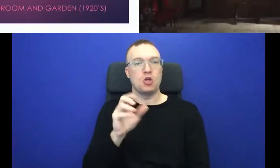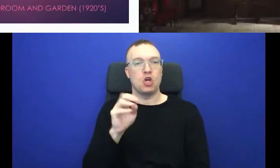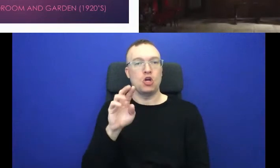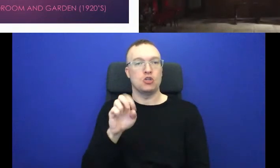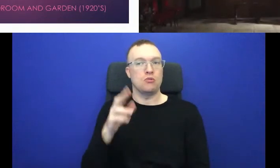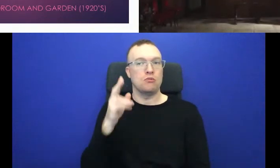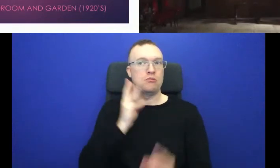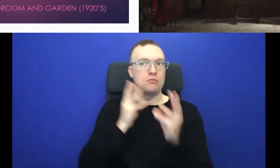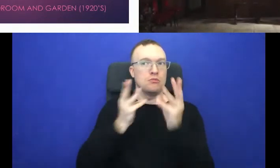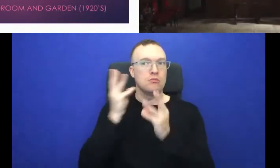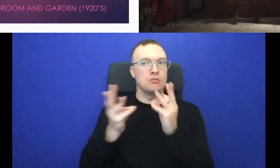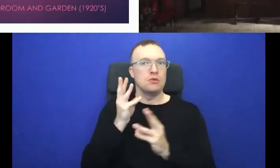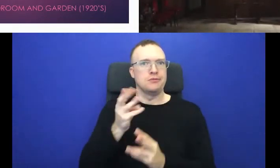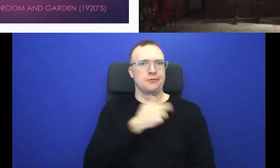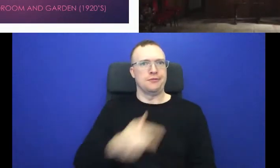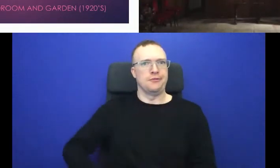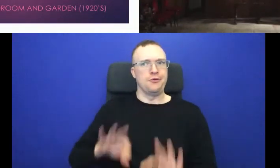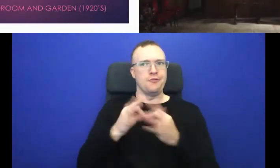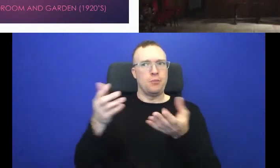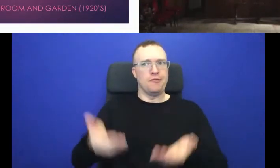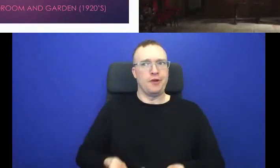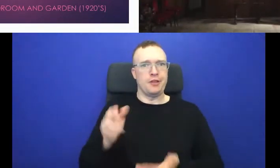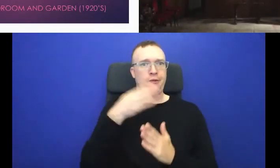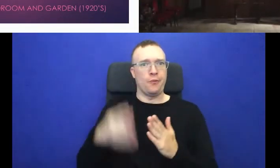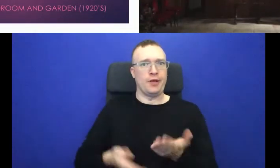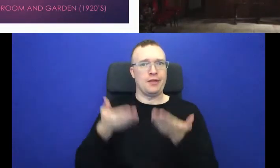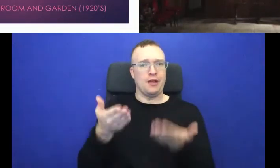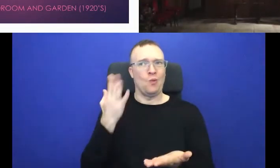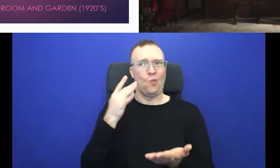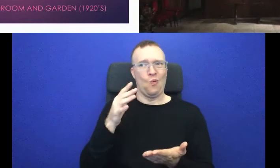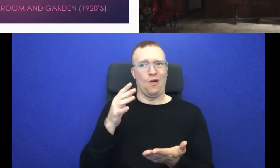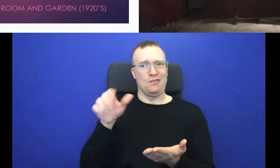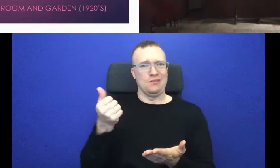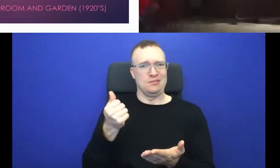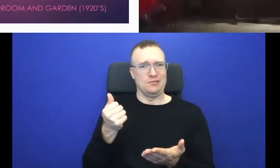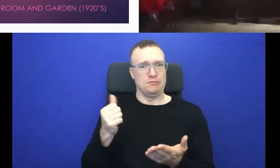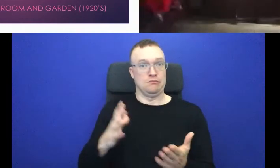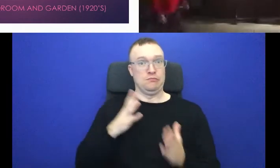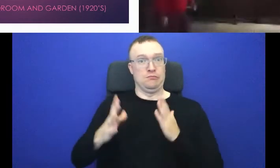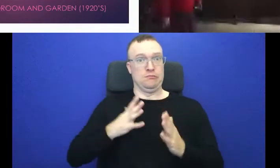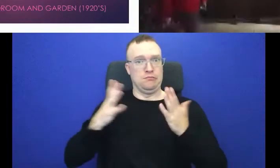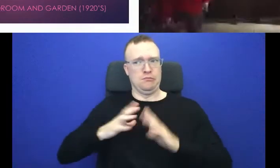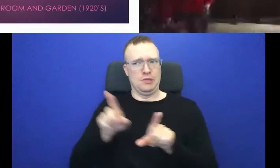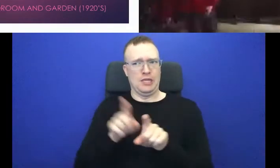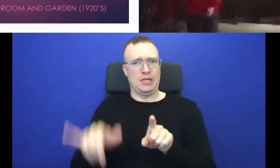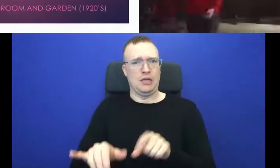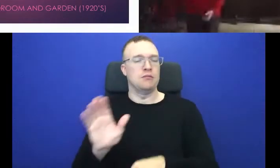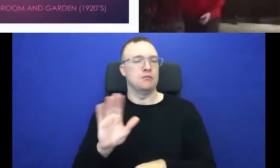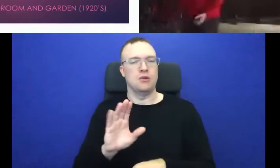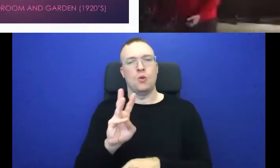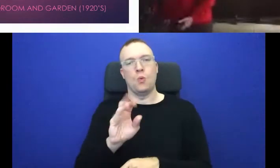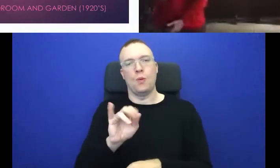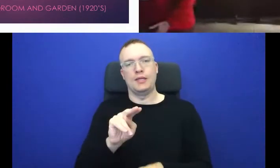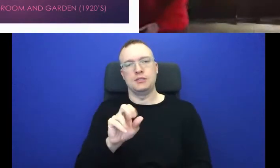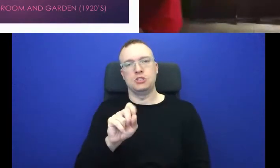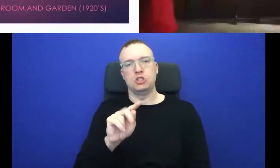secretly been invited to this weekend at the castle, because why else would you dress up like that? In fact, it's Winston Churchill and his wife Clemmy